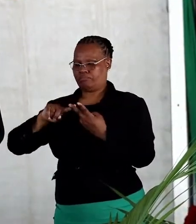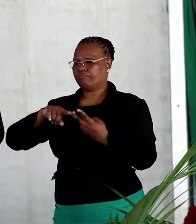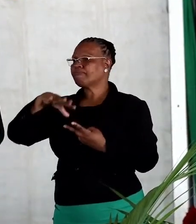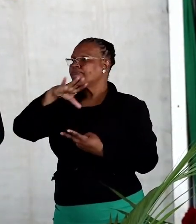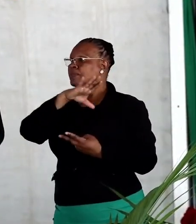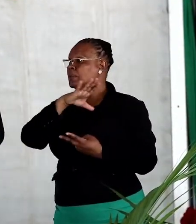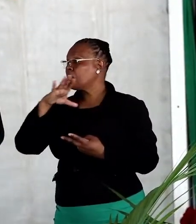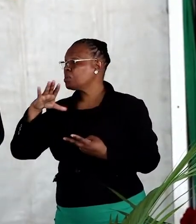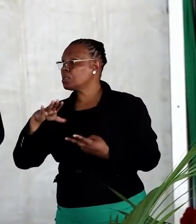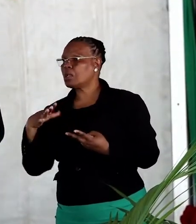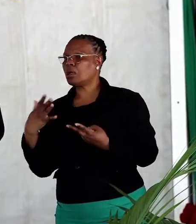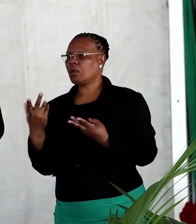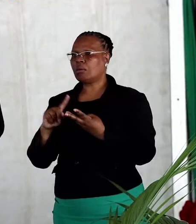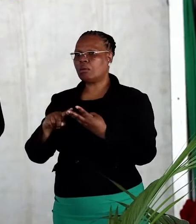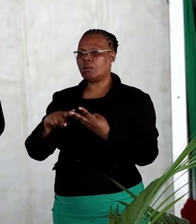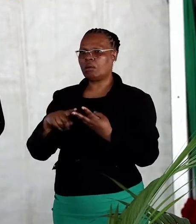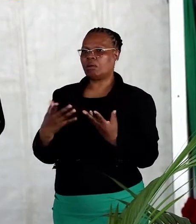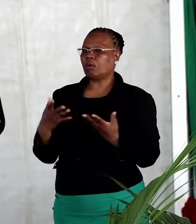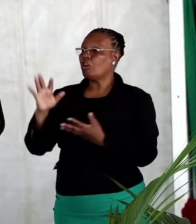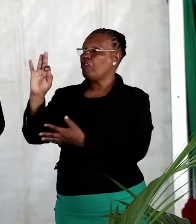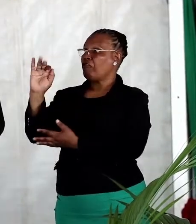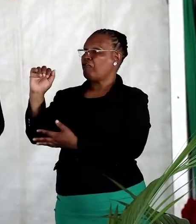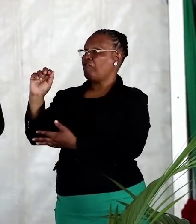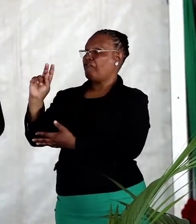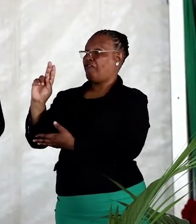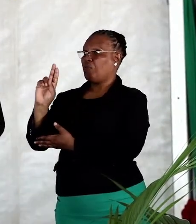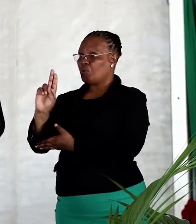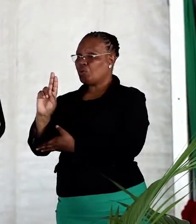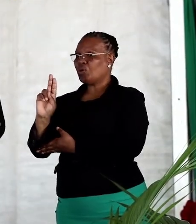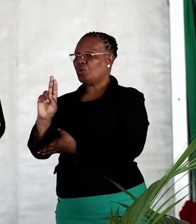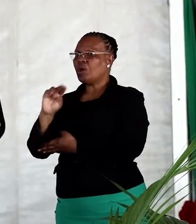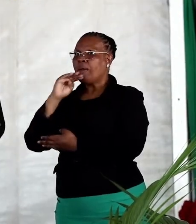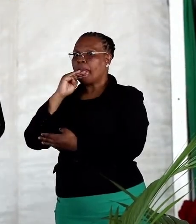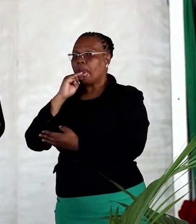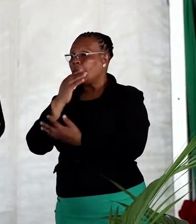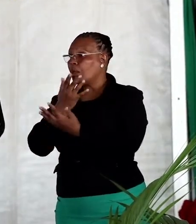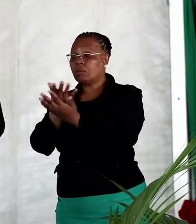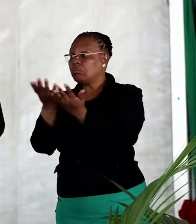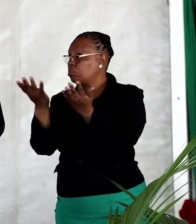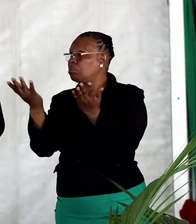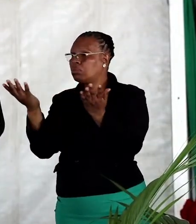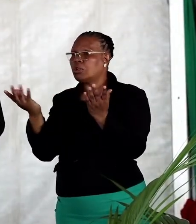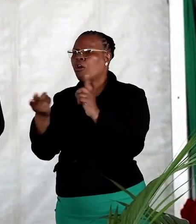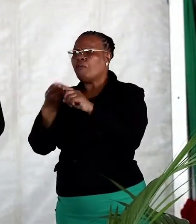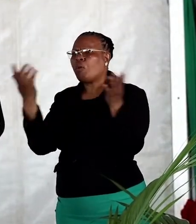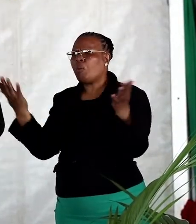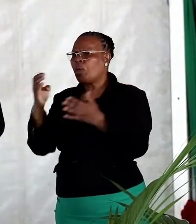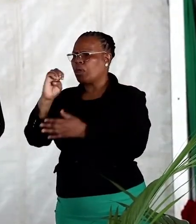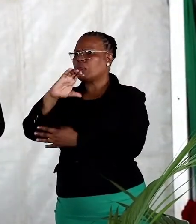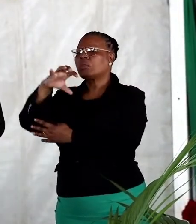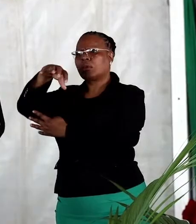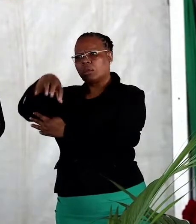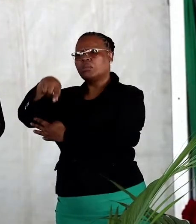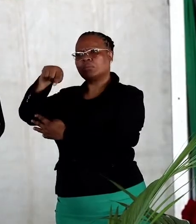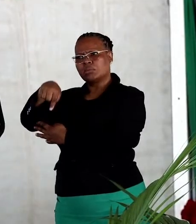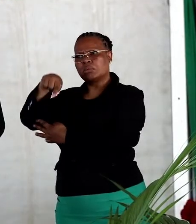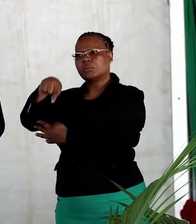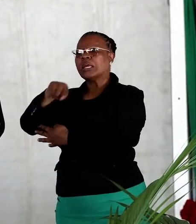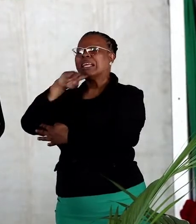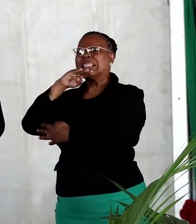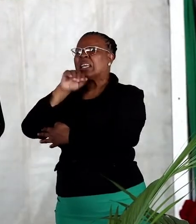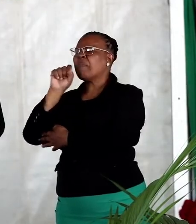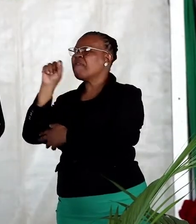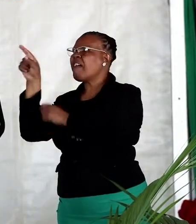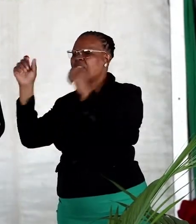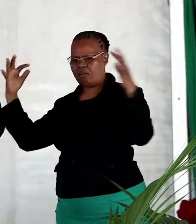Councillor Princess Faku, naba abantu base Eastern Cape and beyond Eastern